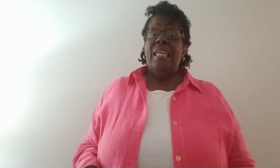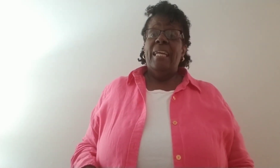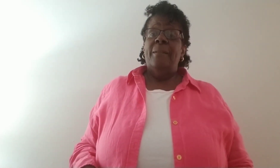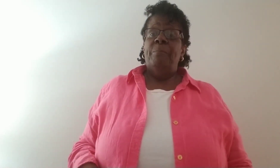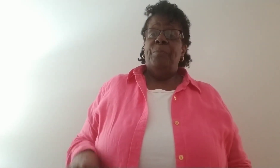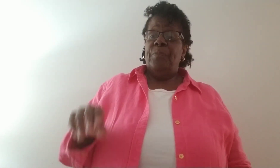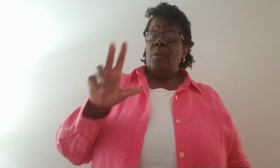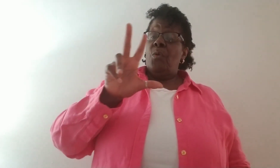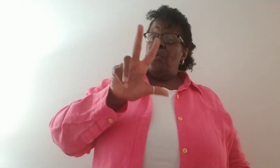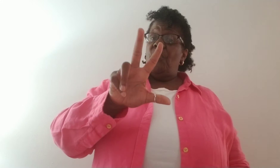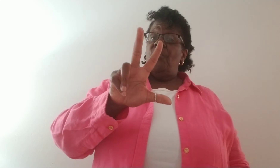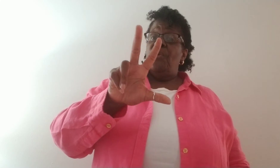335,328.